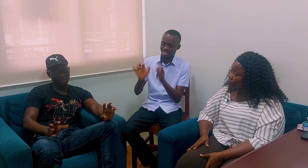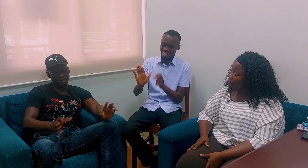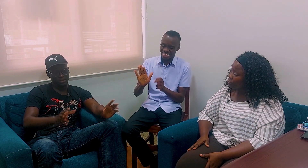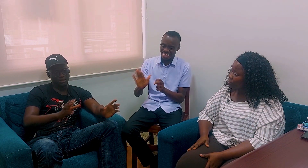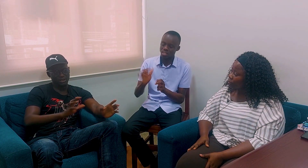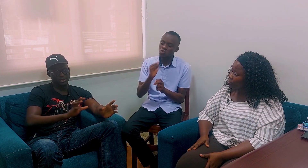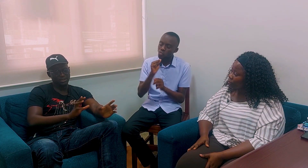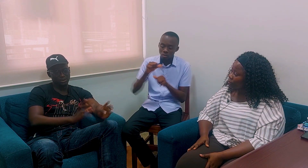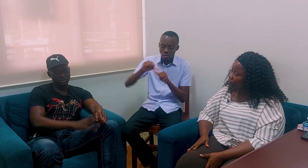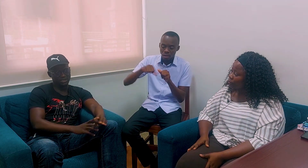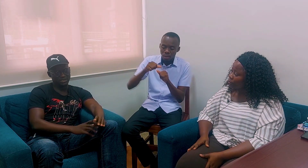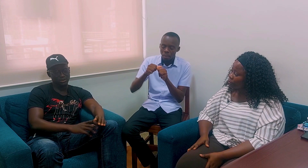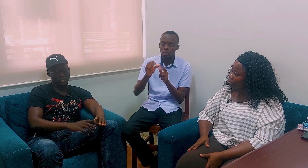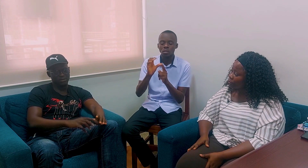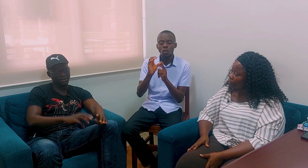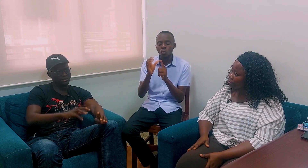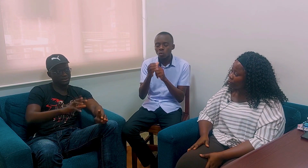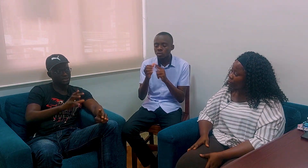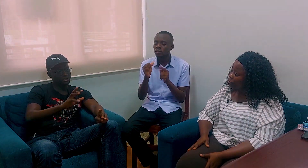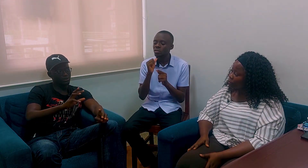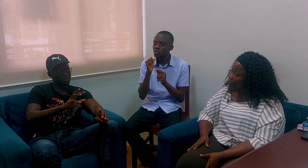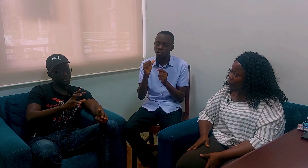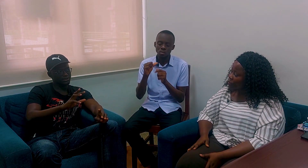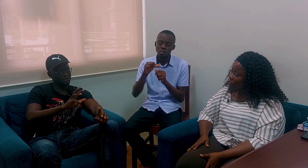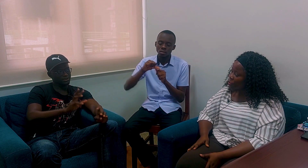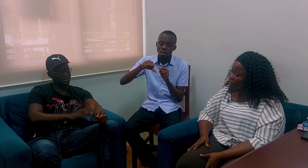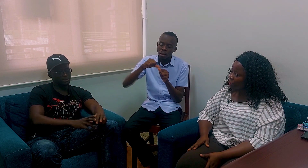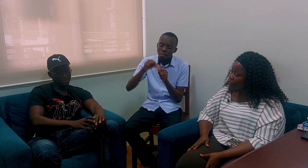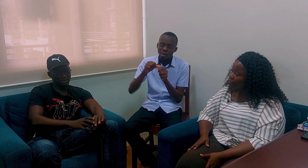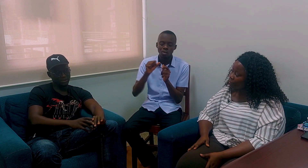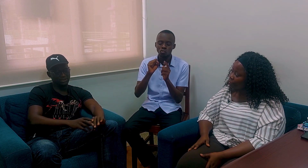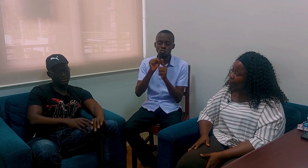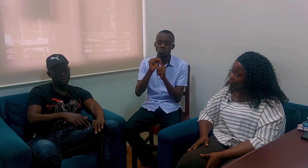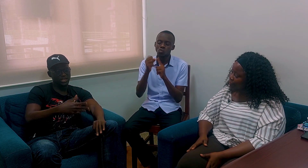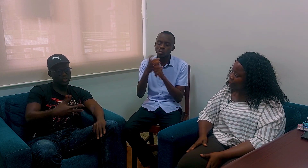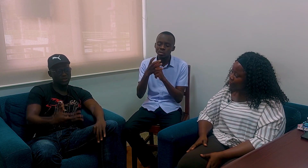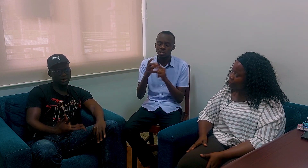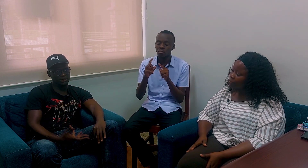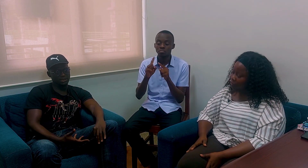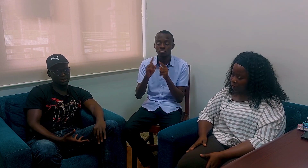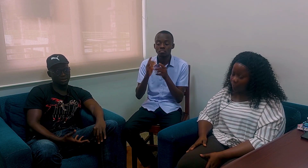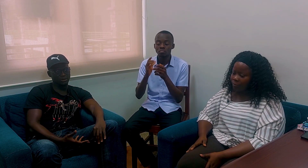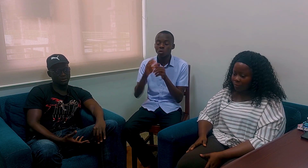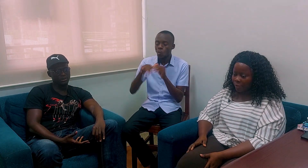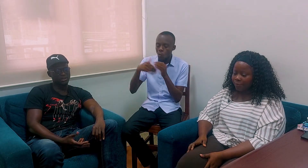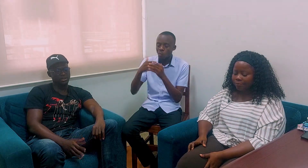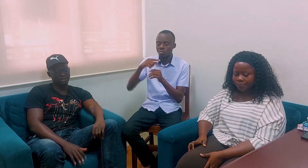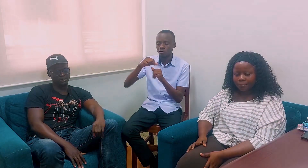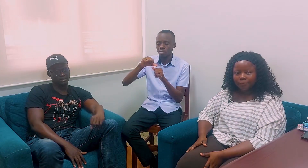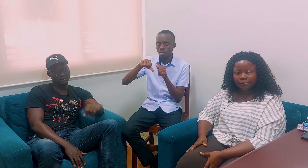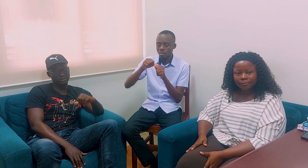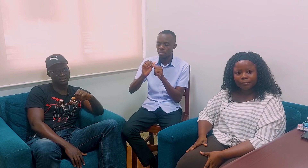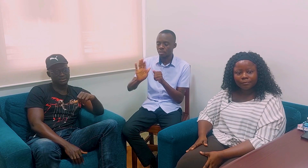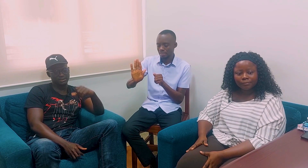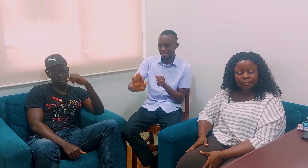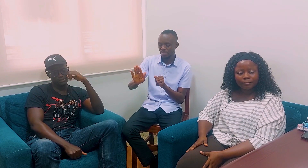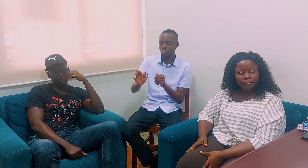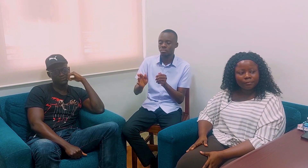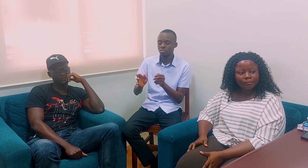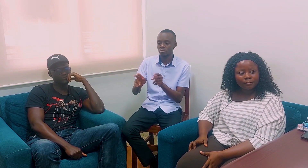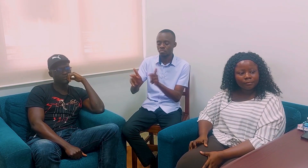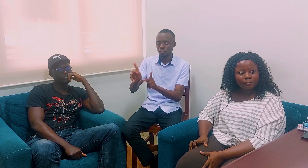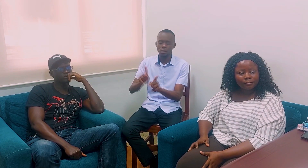It's not only about culture. It's not only about what else social. It's also a human thing. Yeah. This is